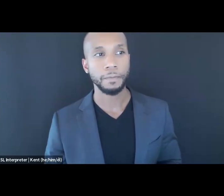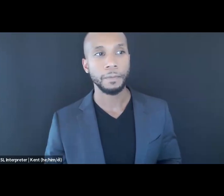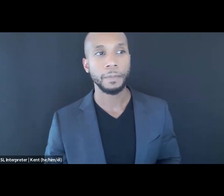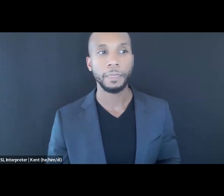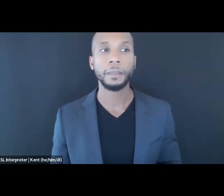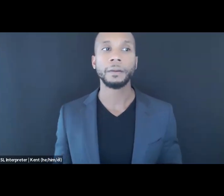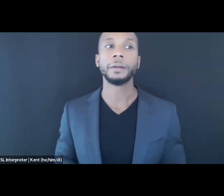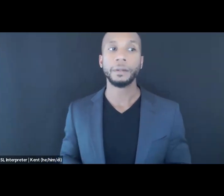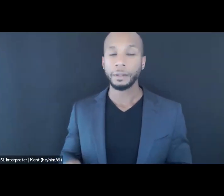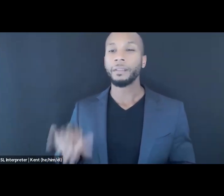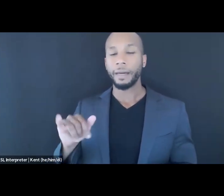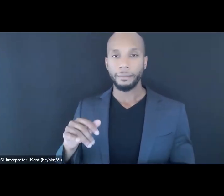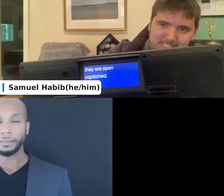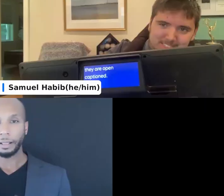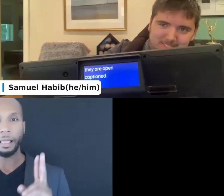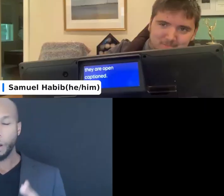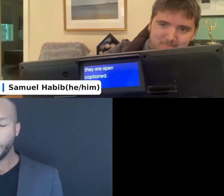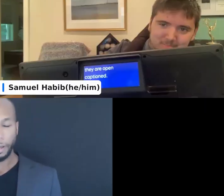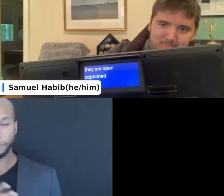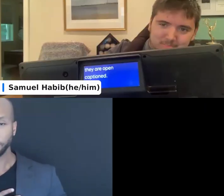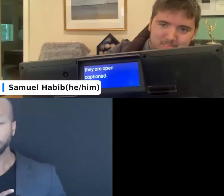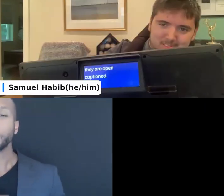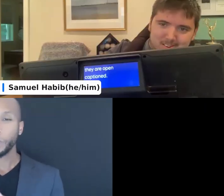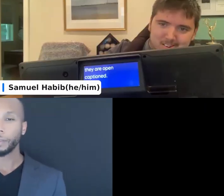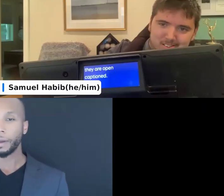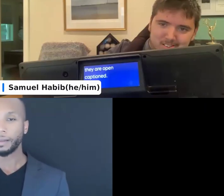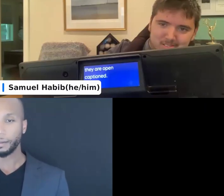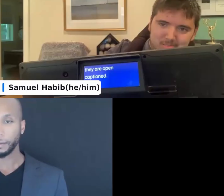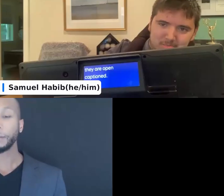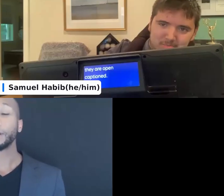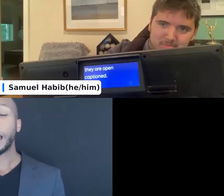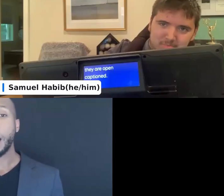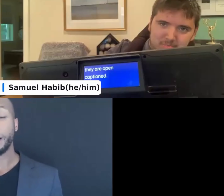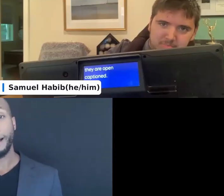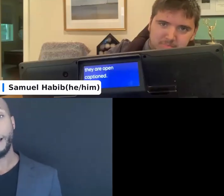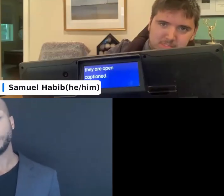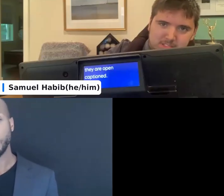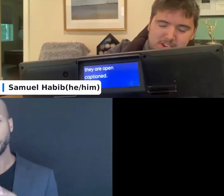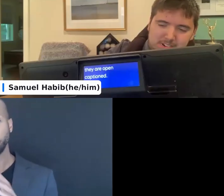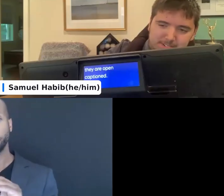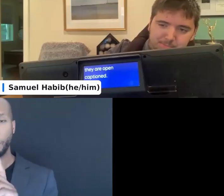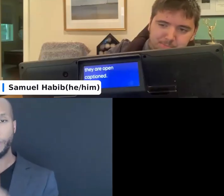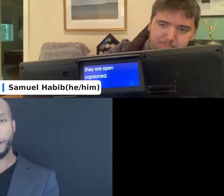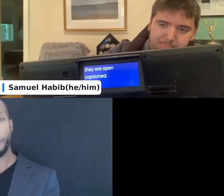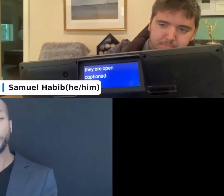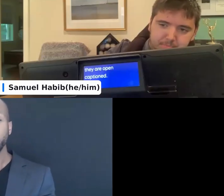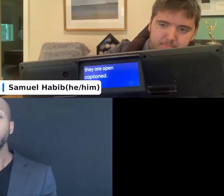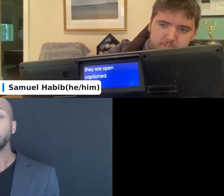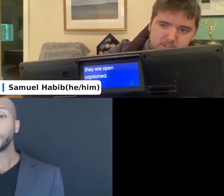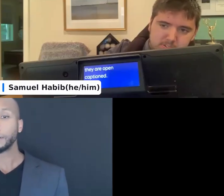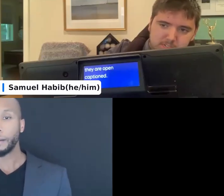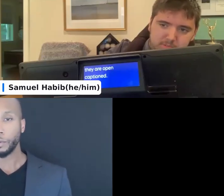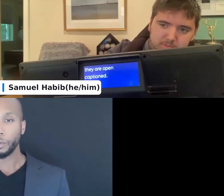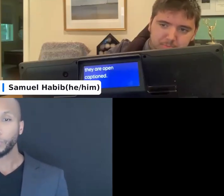Samuel, that clip always gets me, the one with Biden. I would be remiss in not pointing out that Samuel,